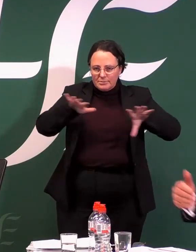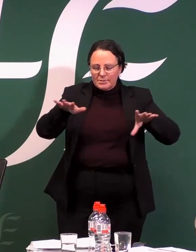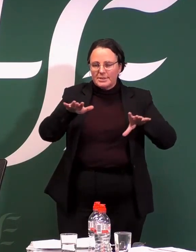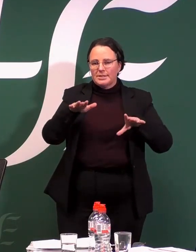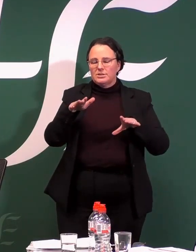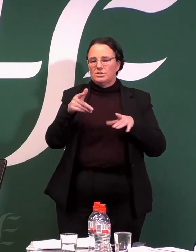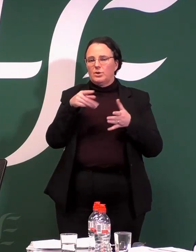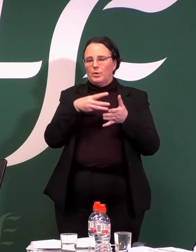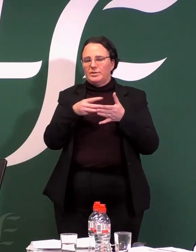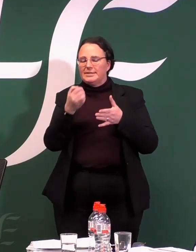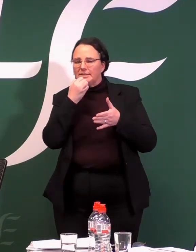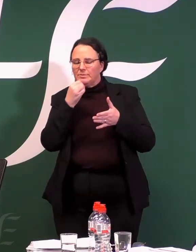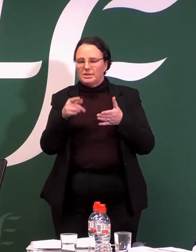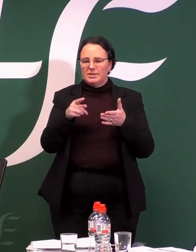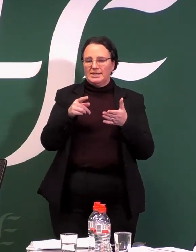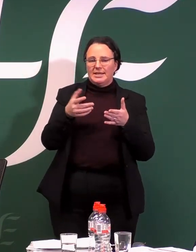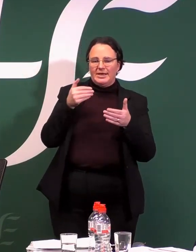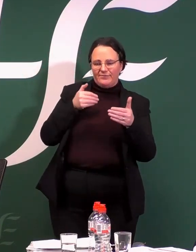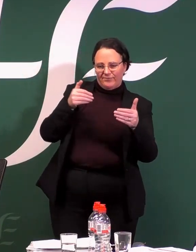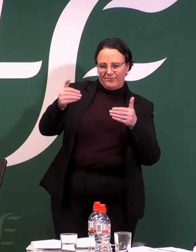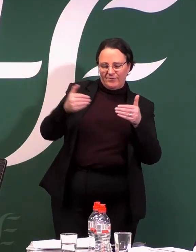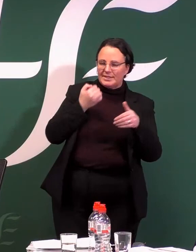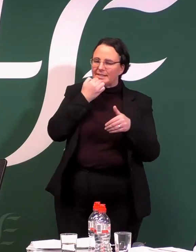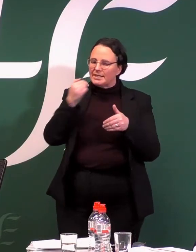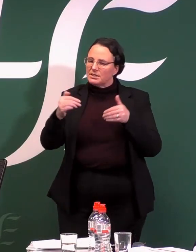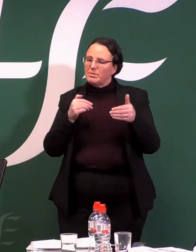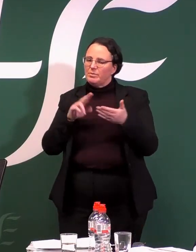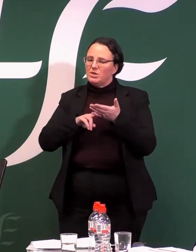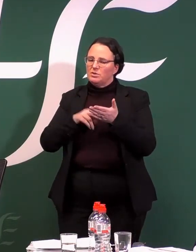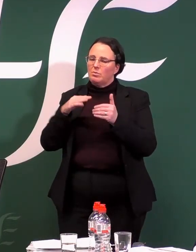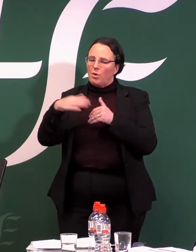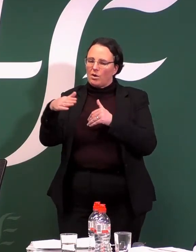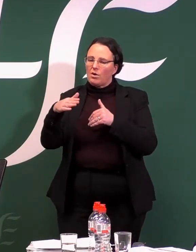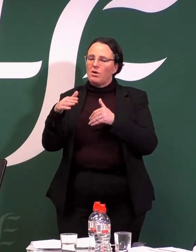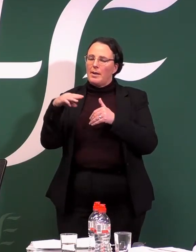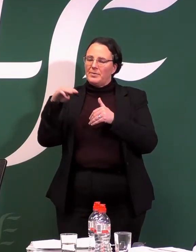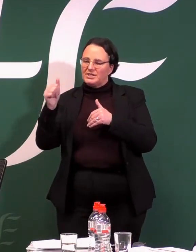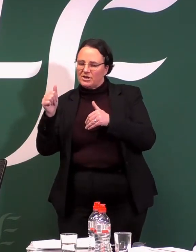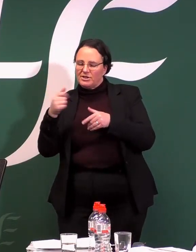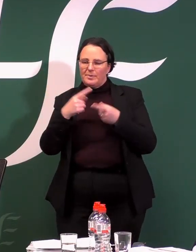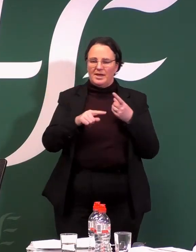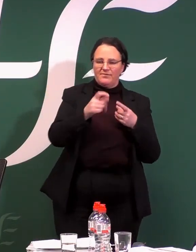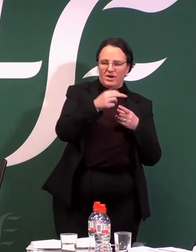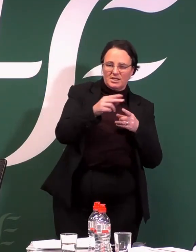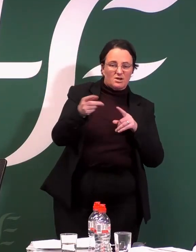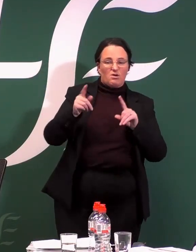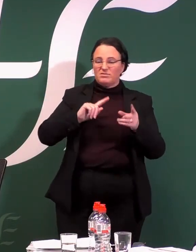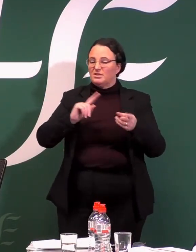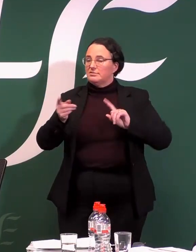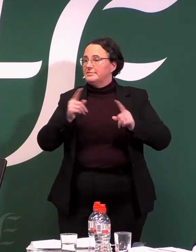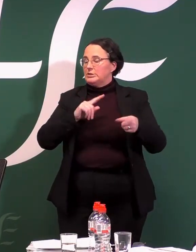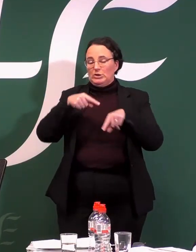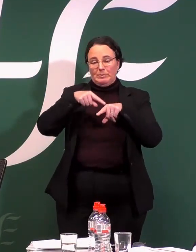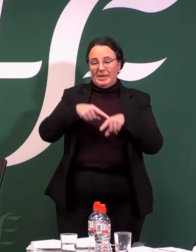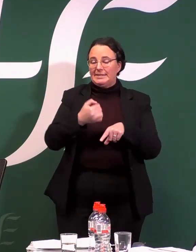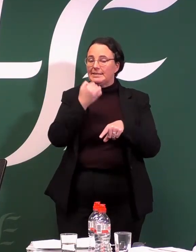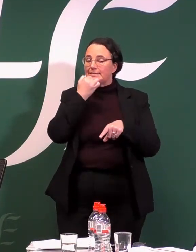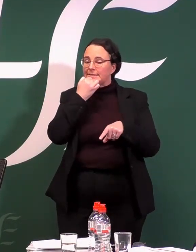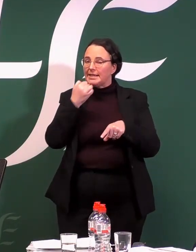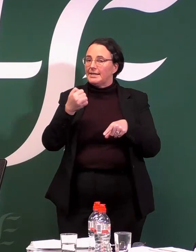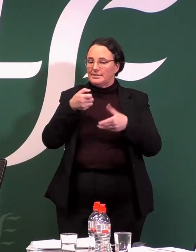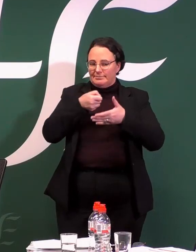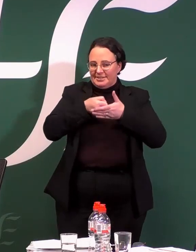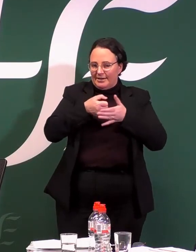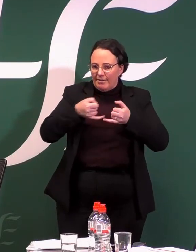that we'd make more use of Moderna or more use of Pfizer at different stages based on what's available. But both vaccines are equal, both are recommended, both are